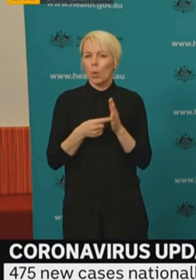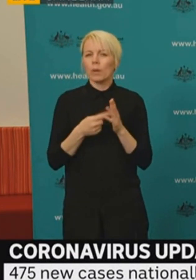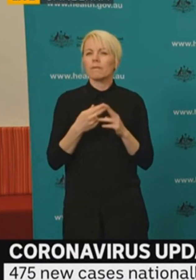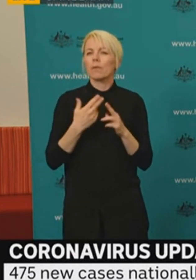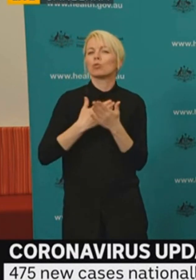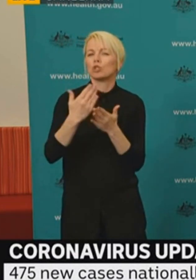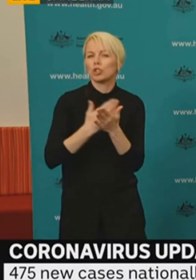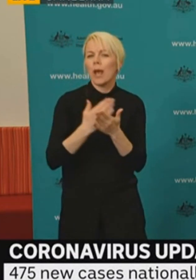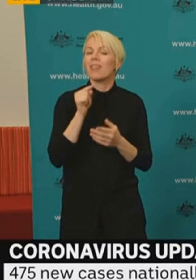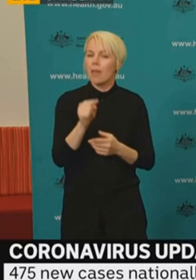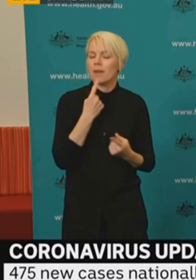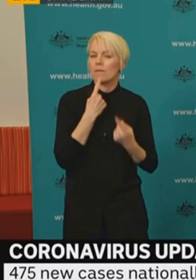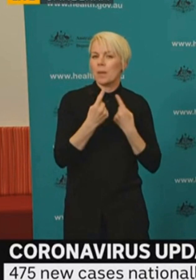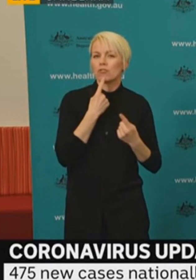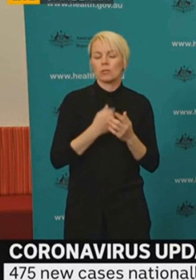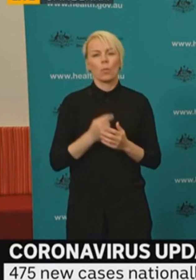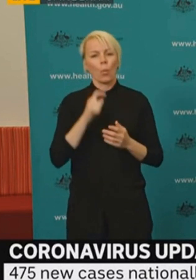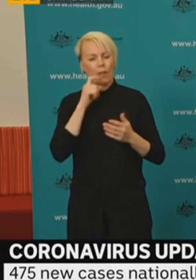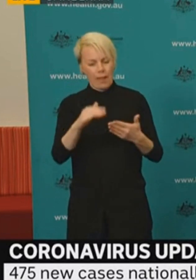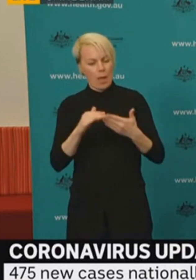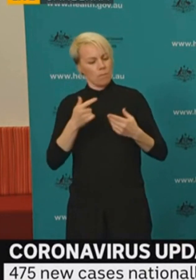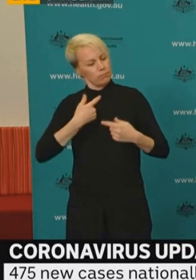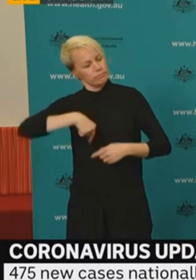response. They will indeed involve things like the